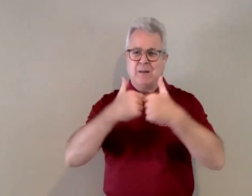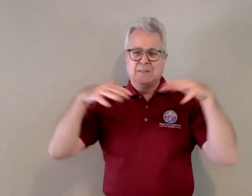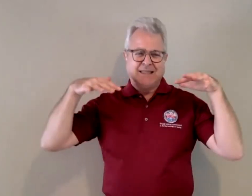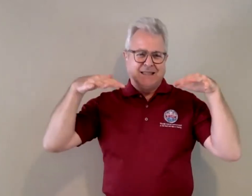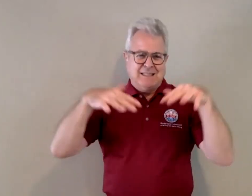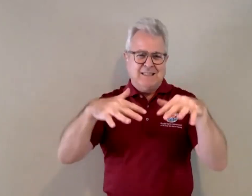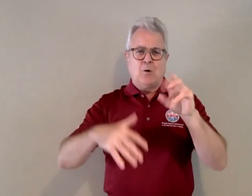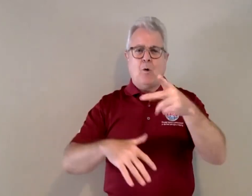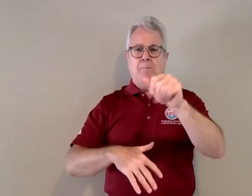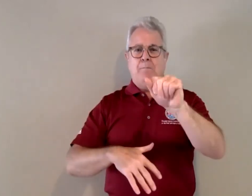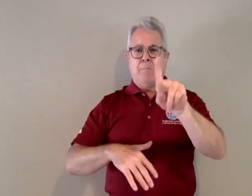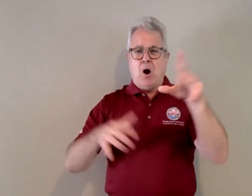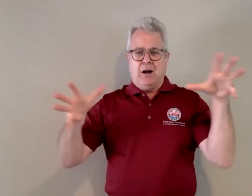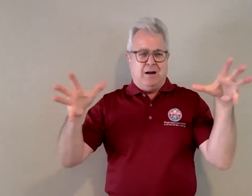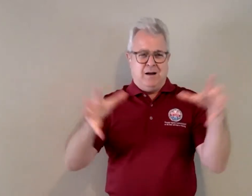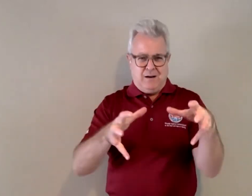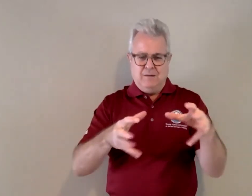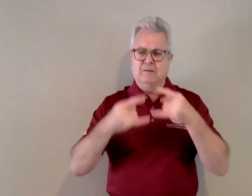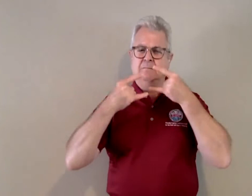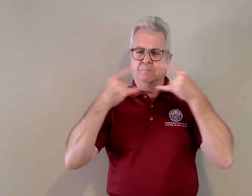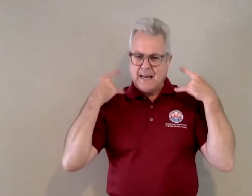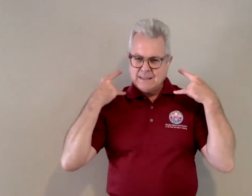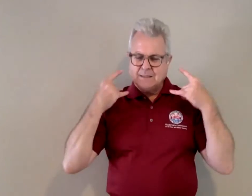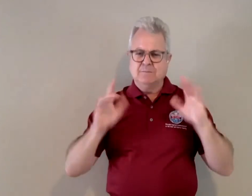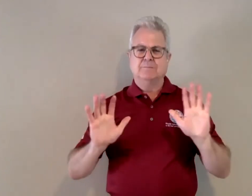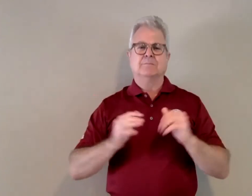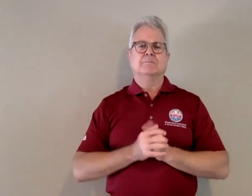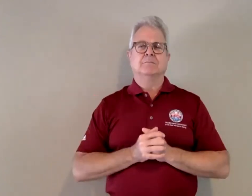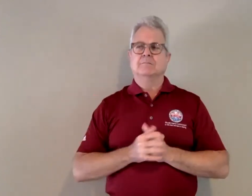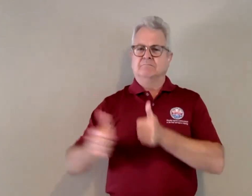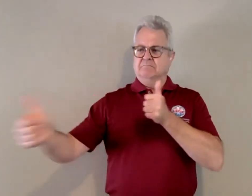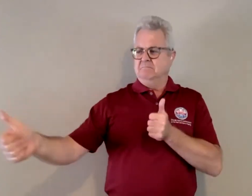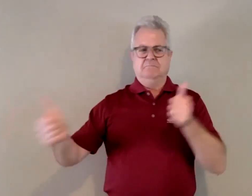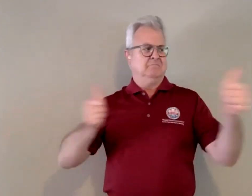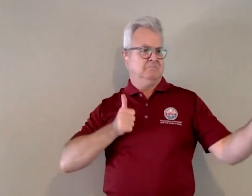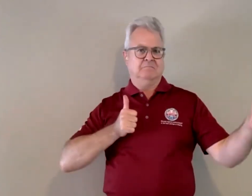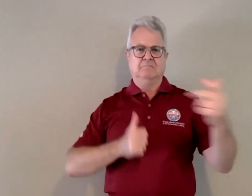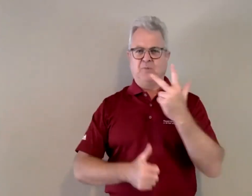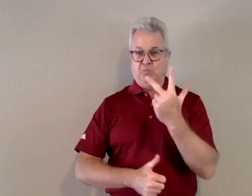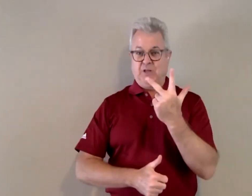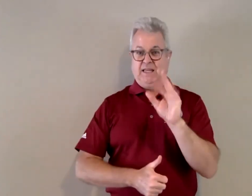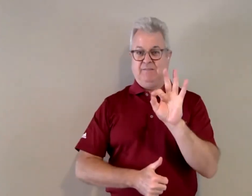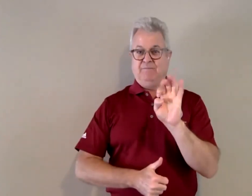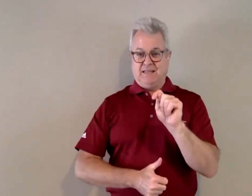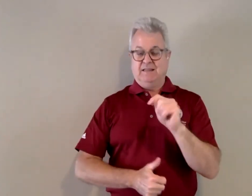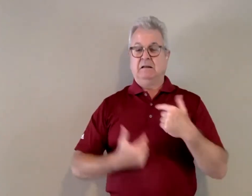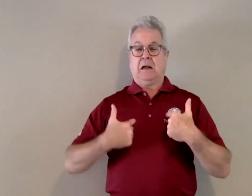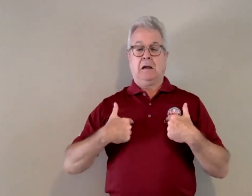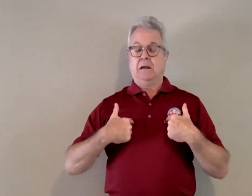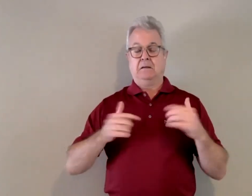to take them off, but it depends. If you are in a park and there's a lot of people, perhaps a sports game, you should wear a